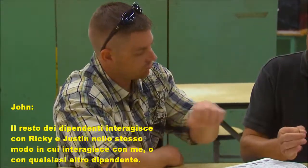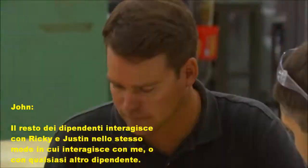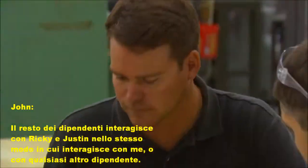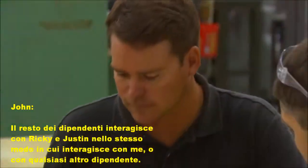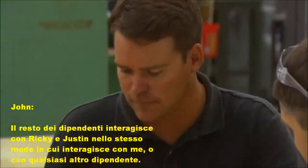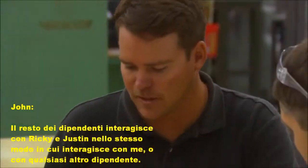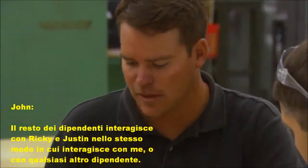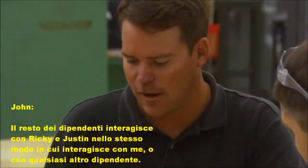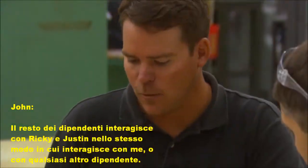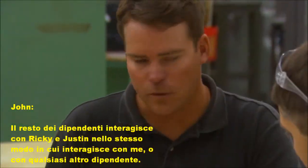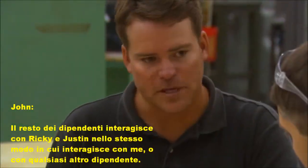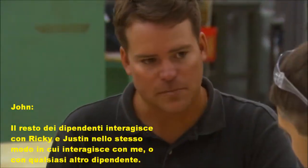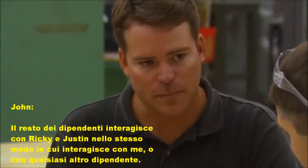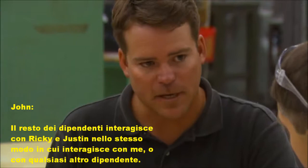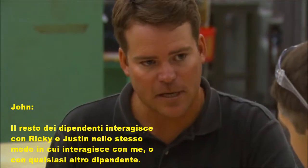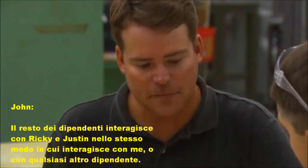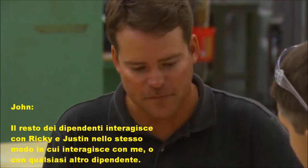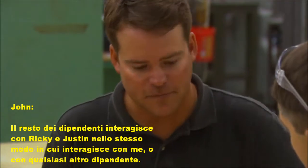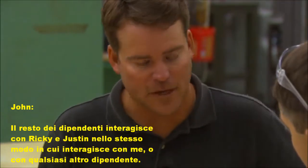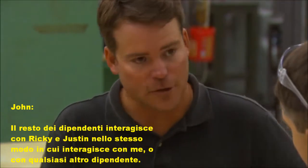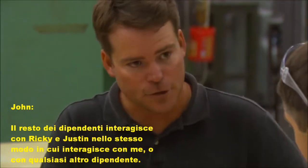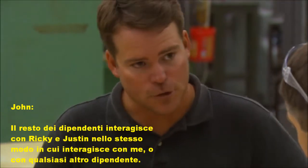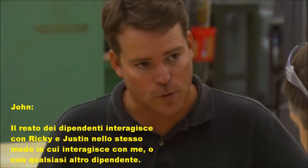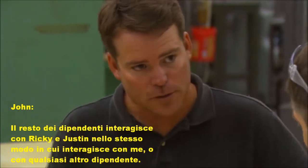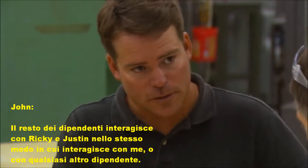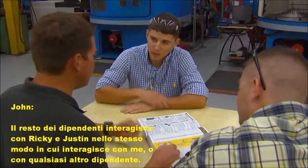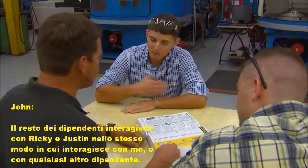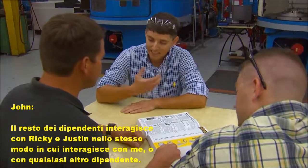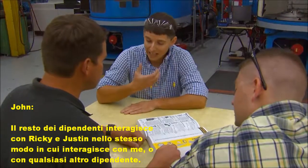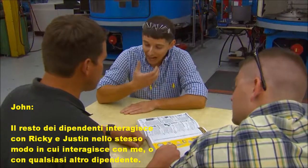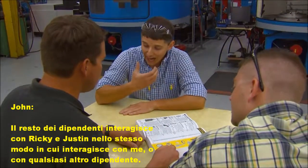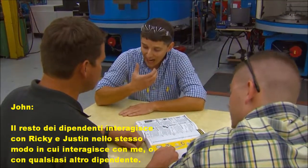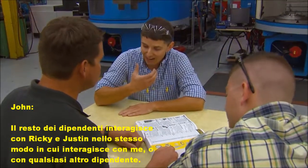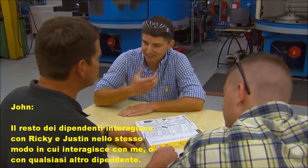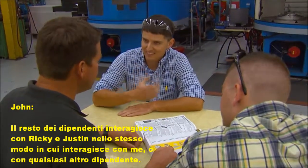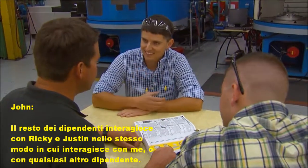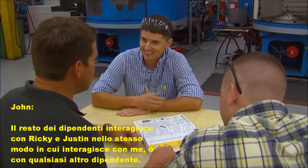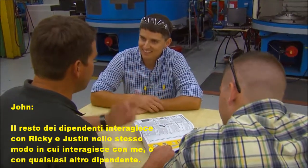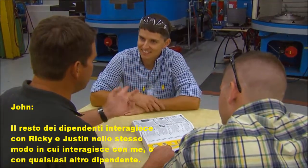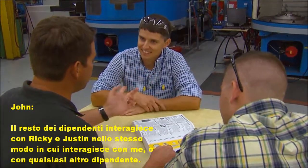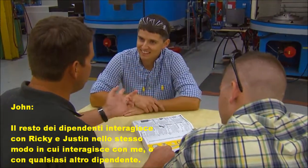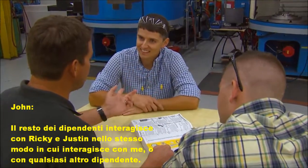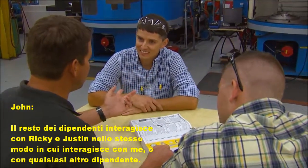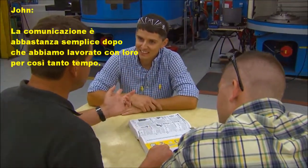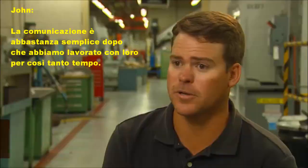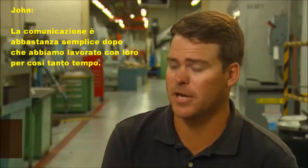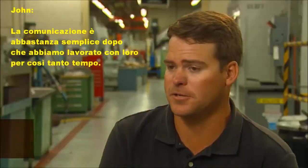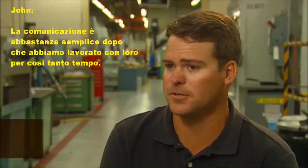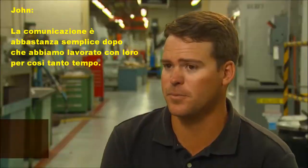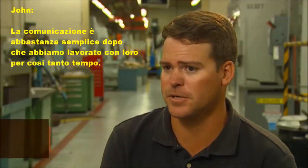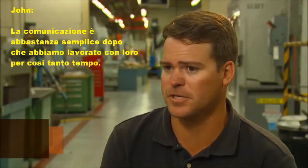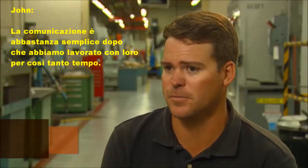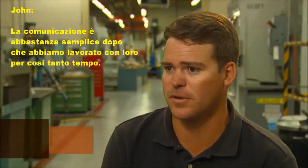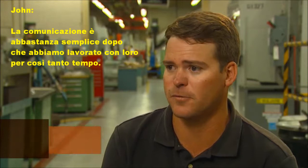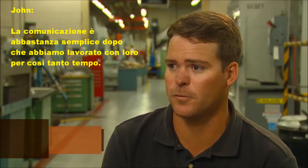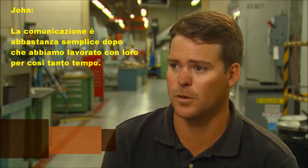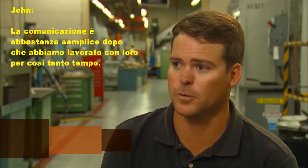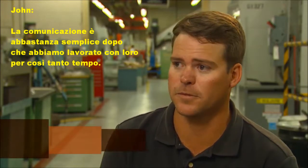employees interact with Ricky and Justin the same way they interact with myself or any other employee on the floor. Communication is pretty simple. After we've worked with them for